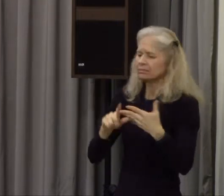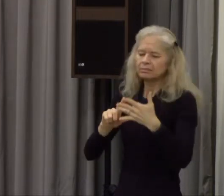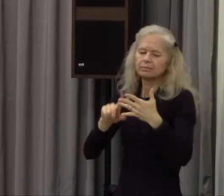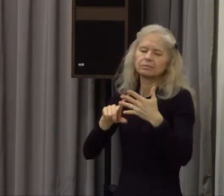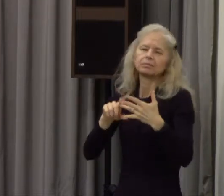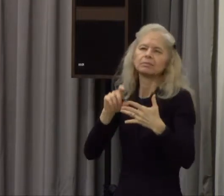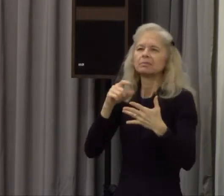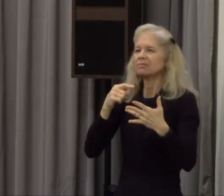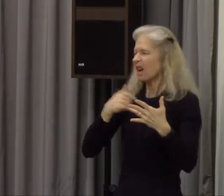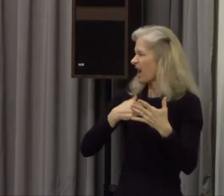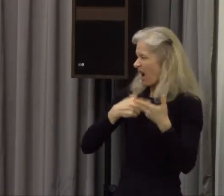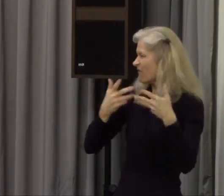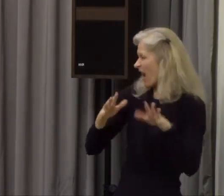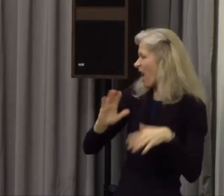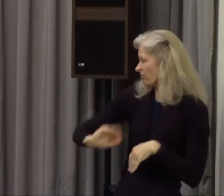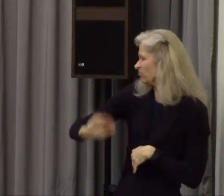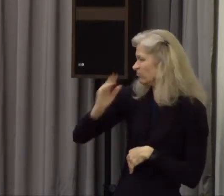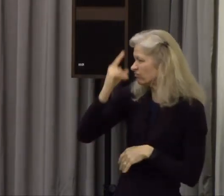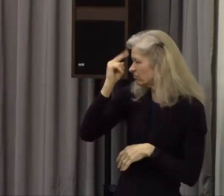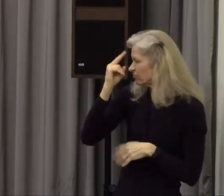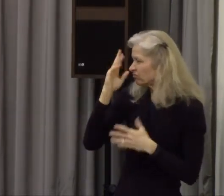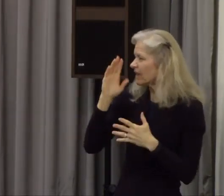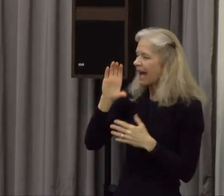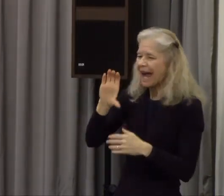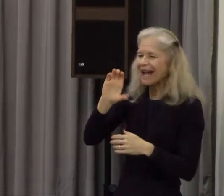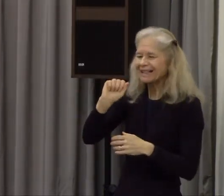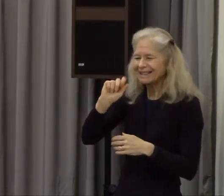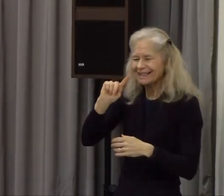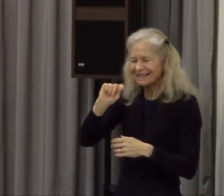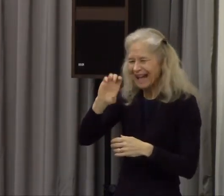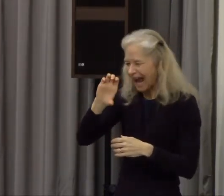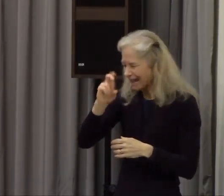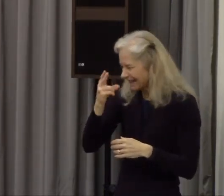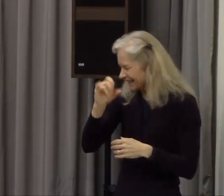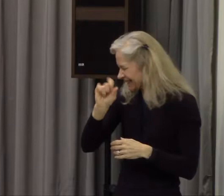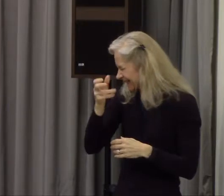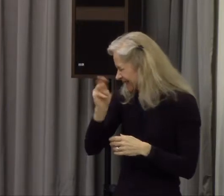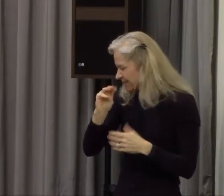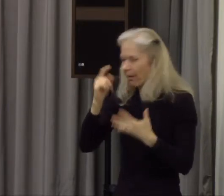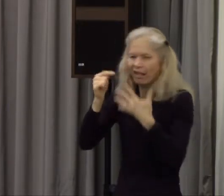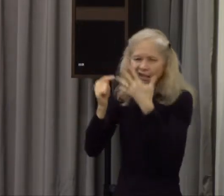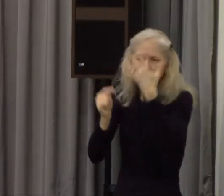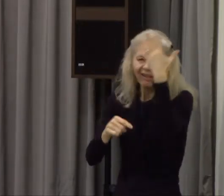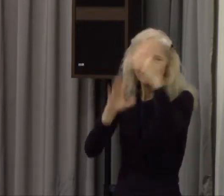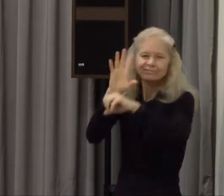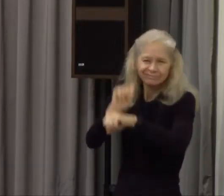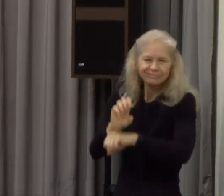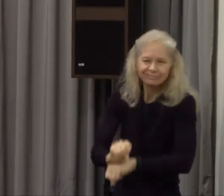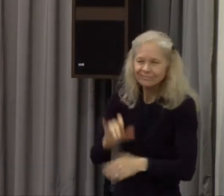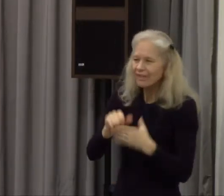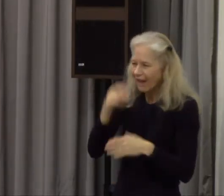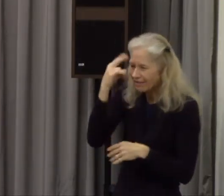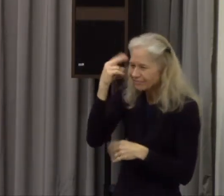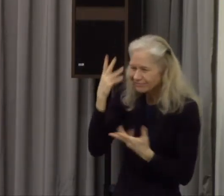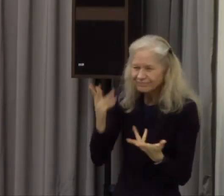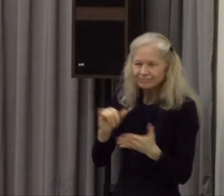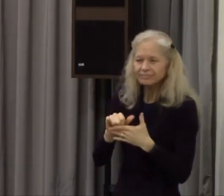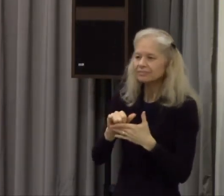how do you know that? And sometimes they'll say, because I trusted Jesus as my Savior. And you